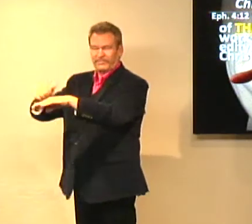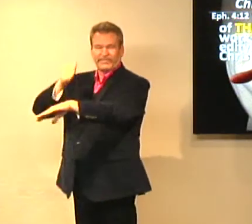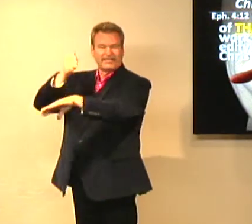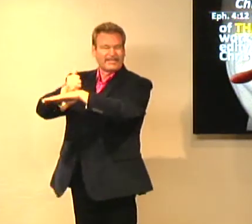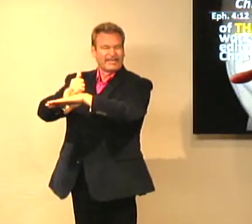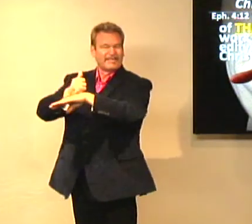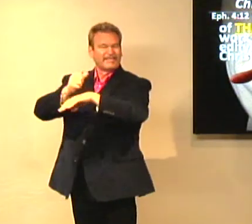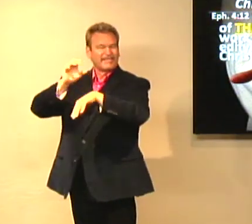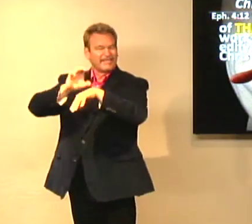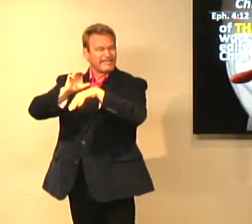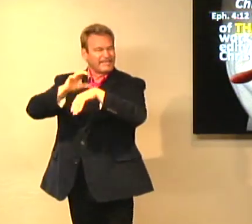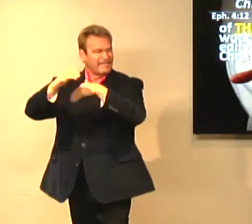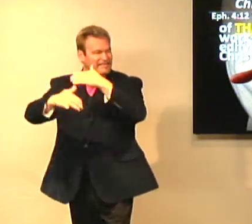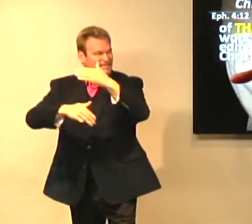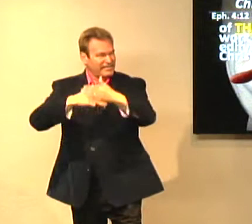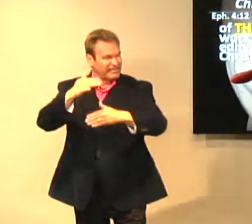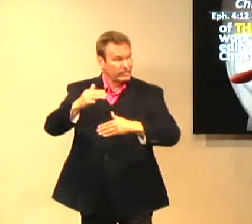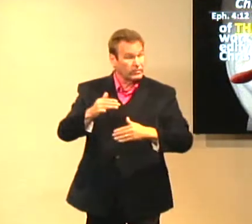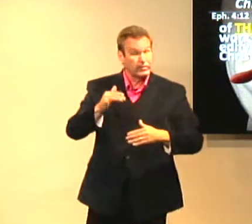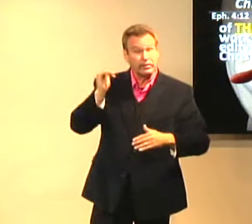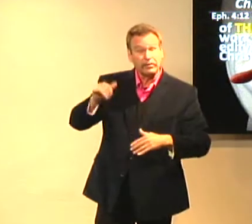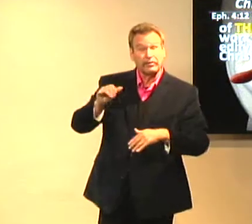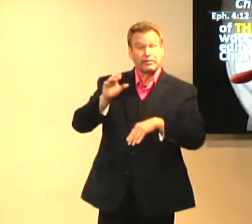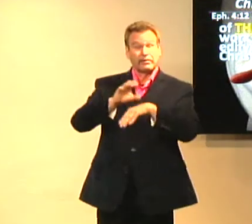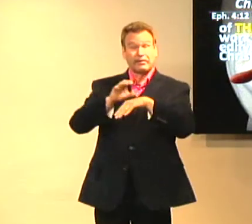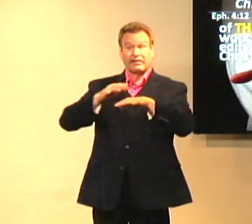A while back, the Lutheran Church was split.